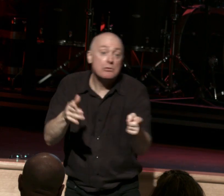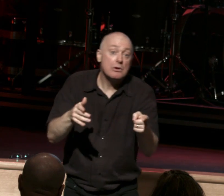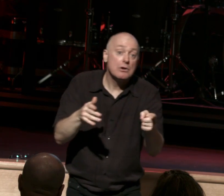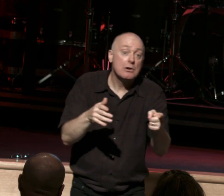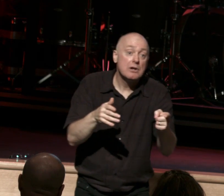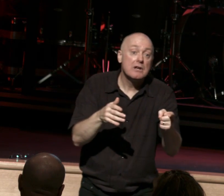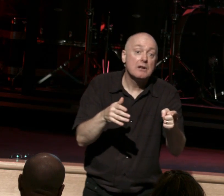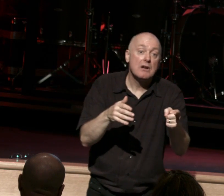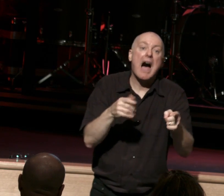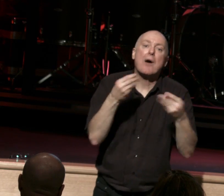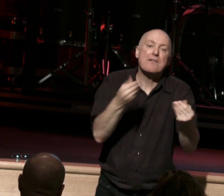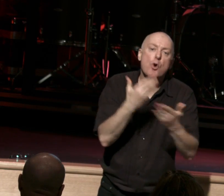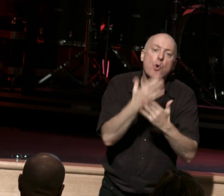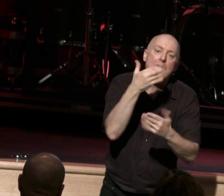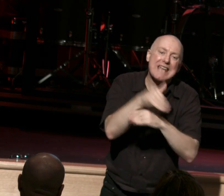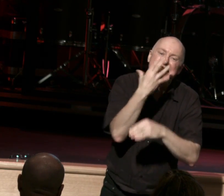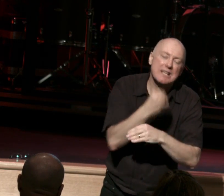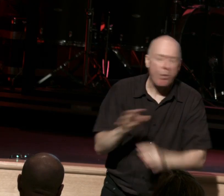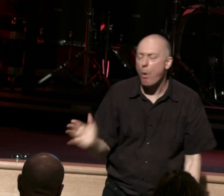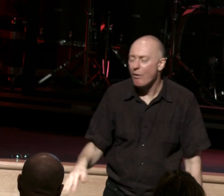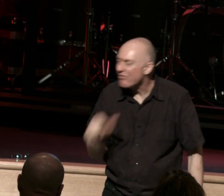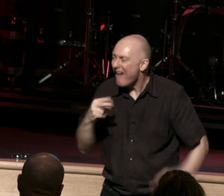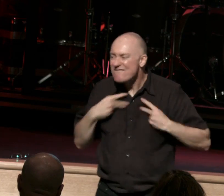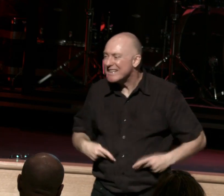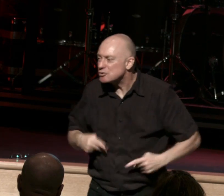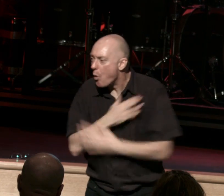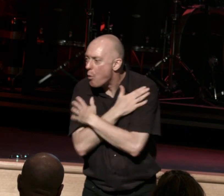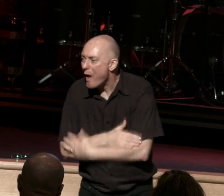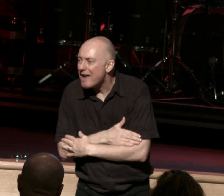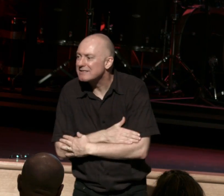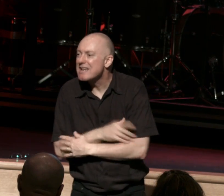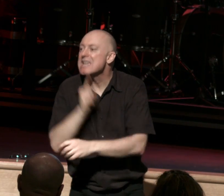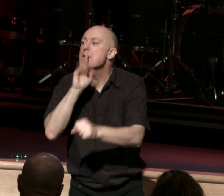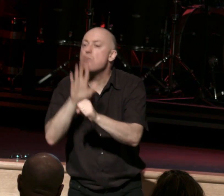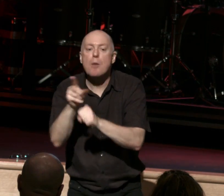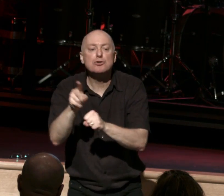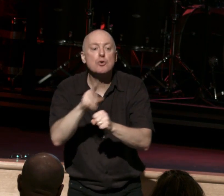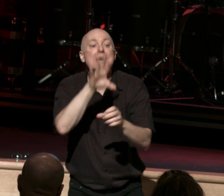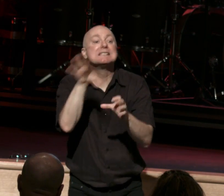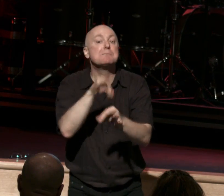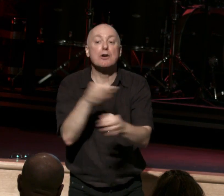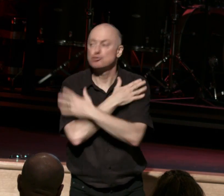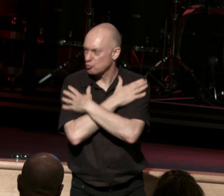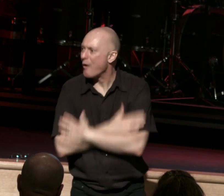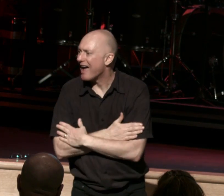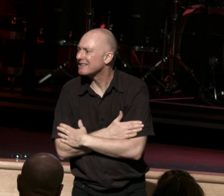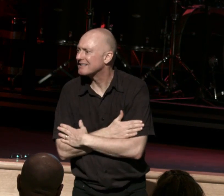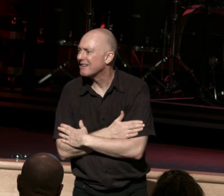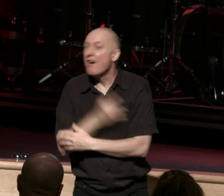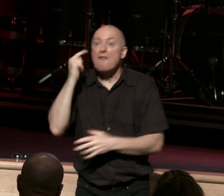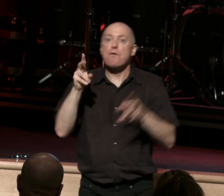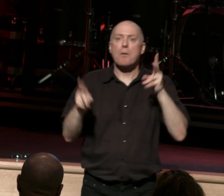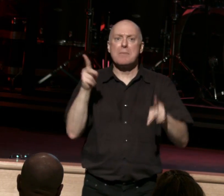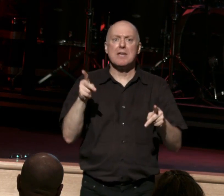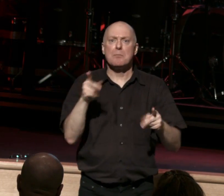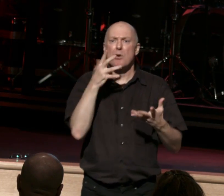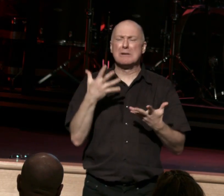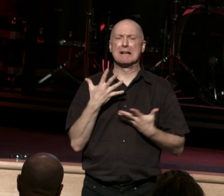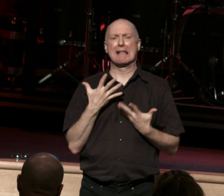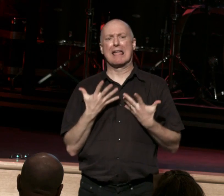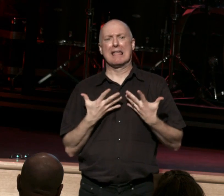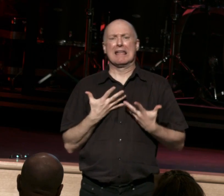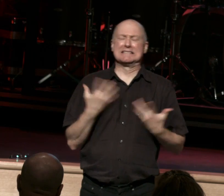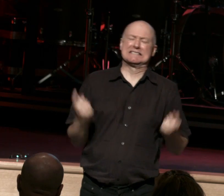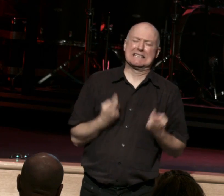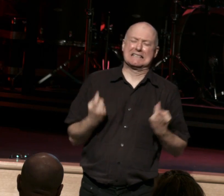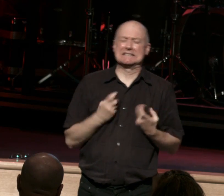promising, oh, you're tired, you need a good night, I promise you a good night's sleep. No, no. He's not promising physical rest. He's promising here spiritual rest. For the people who